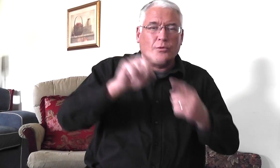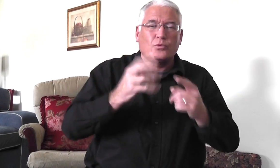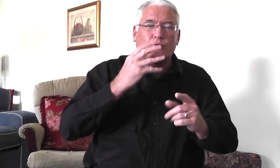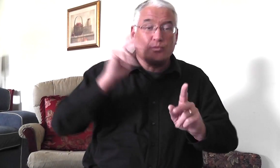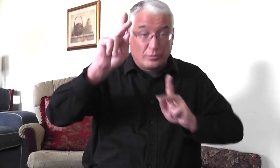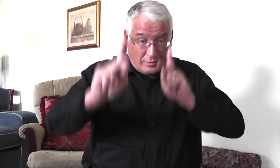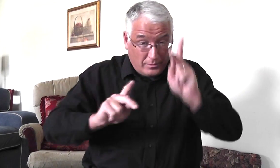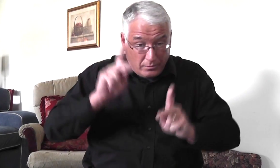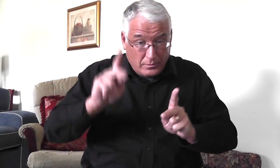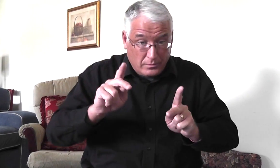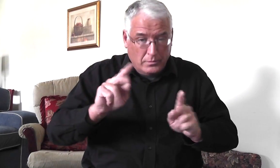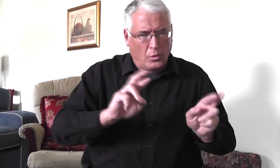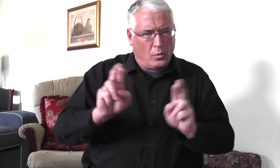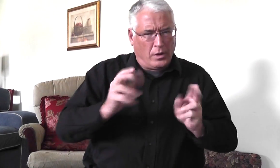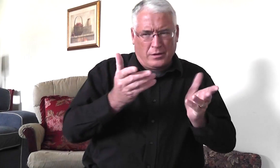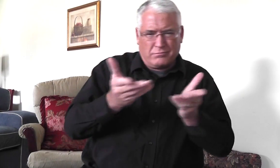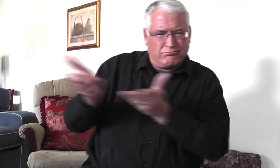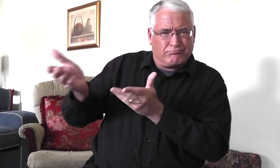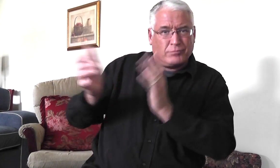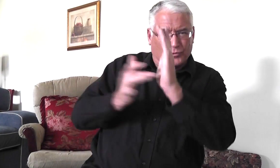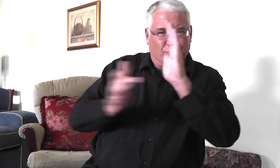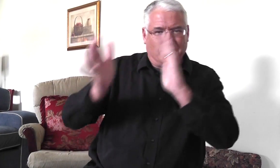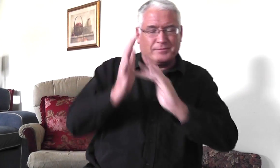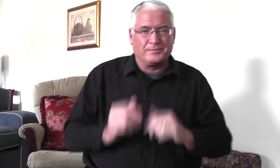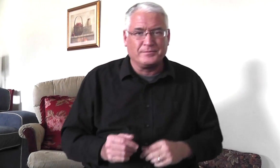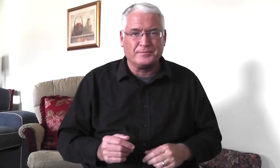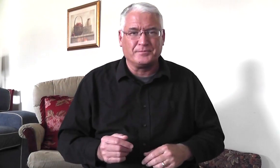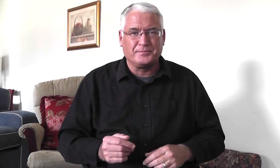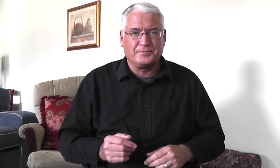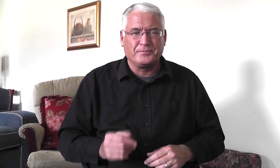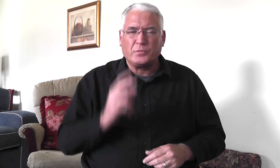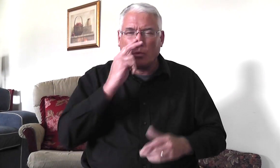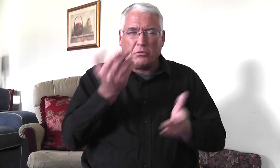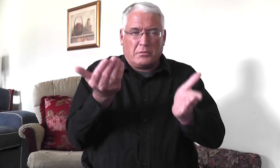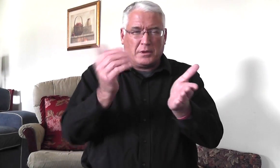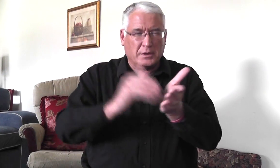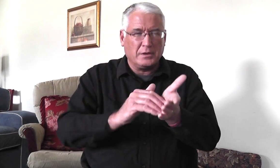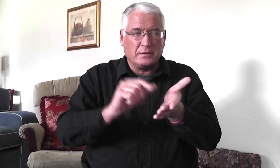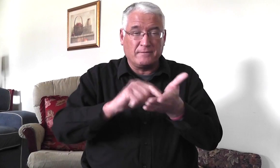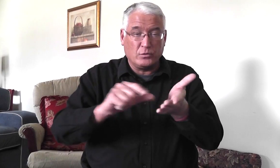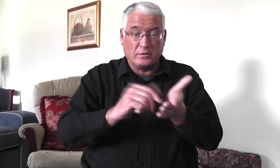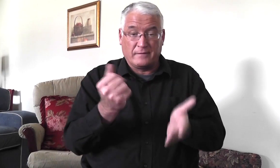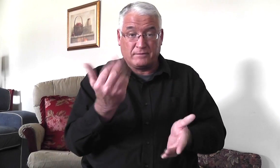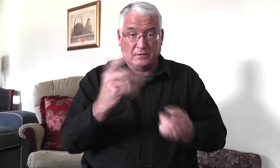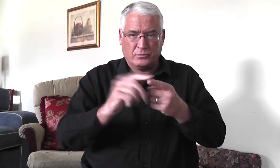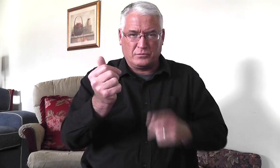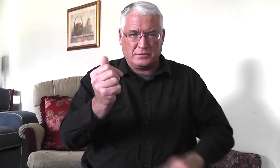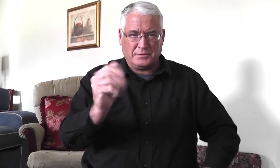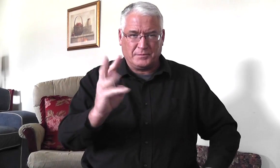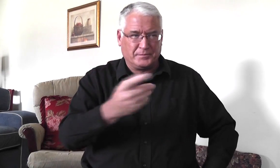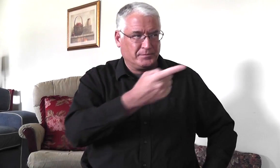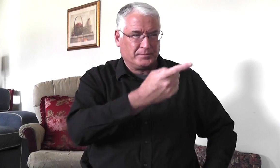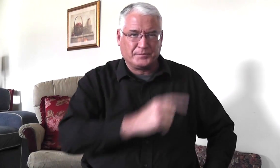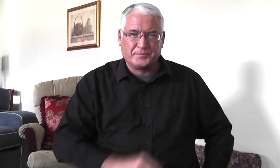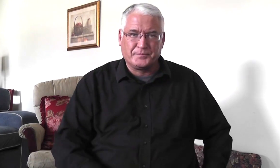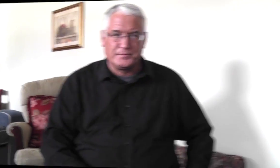And he went and he preached to the people to make them ready for Jesus. Let's look again at this verse.